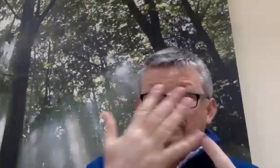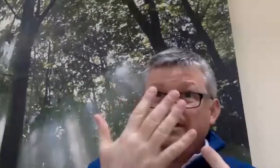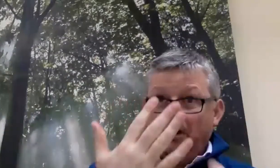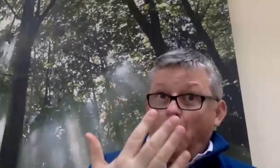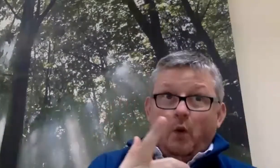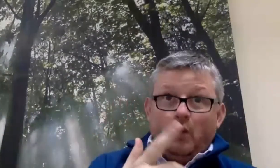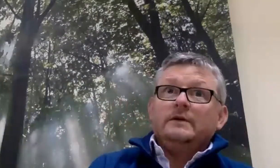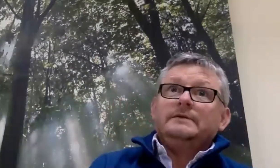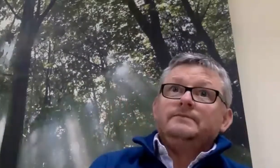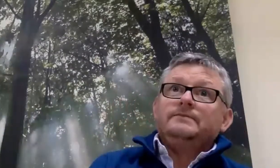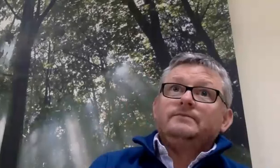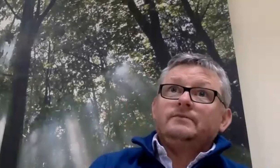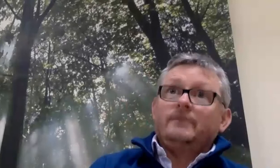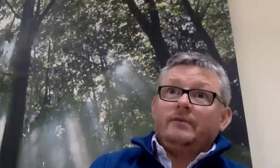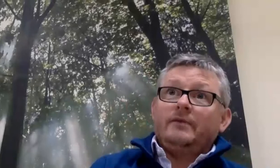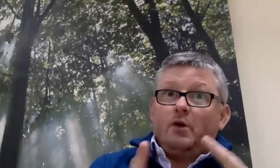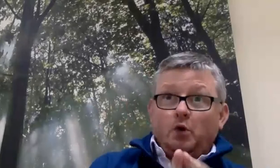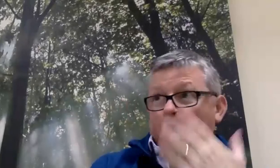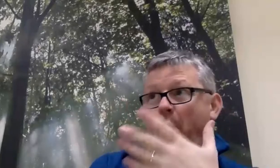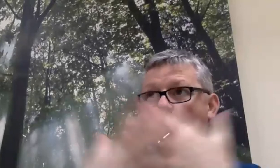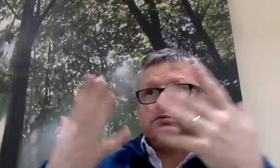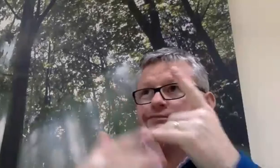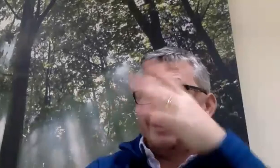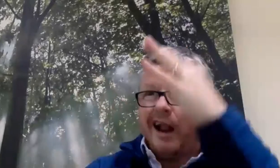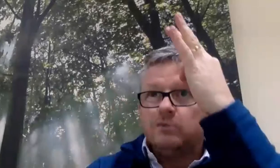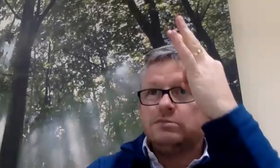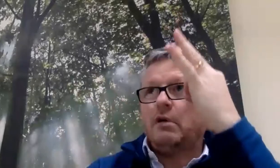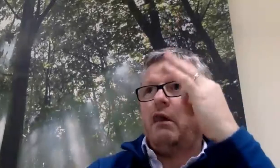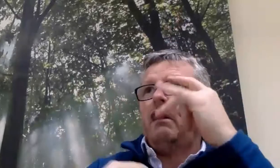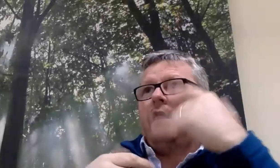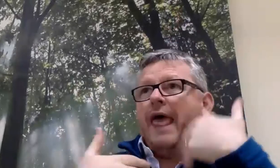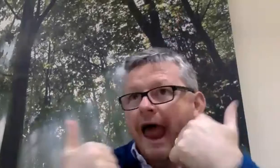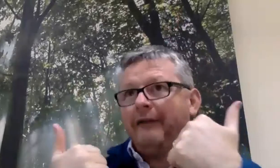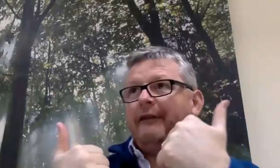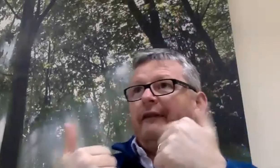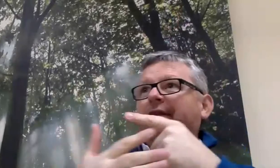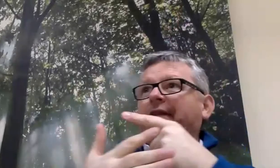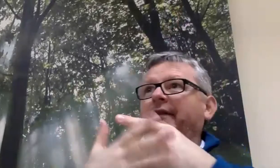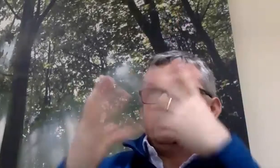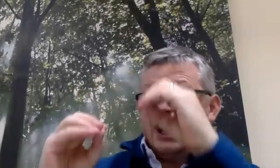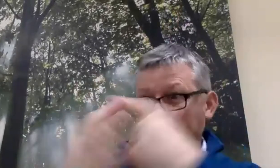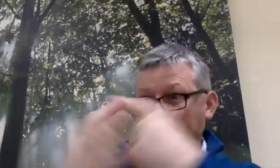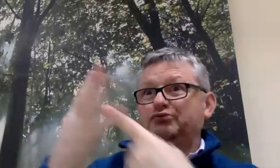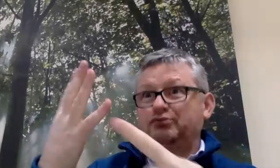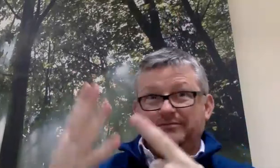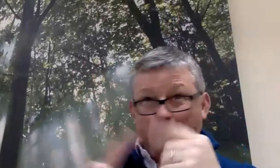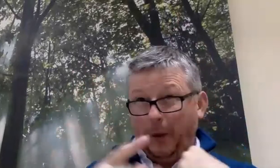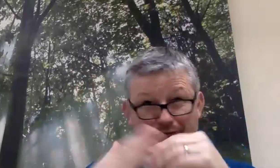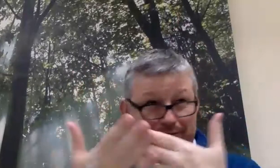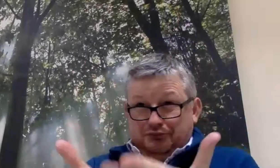the BSL community. And we've also worked for a lot of corporate clients, health boards, councils.